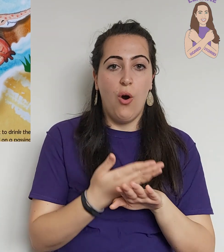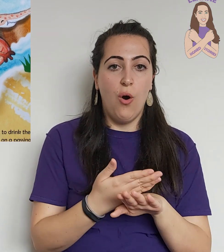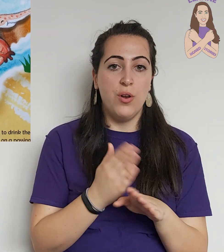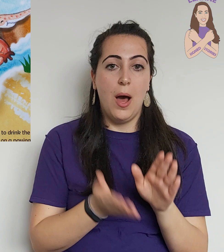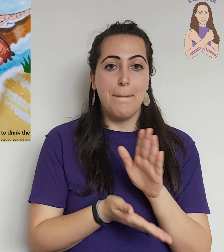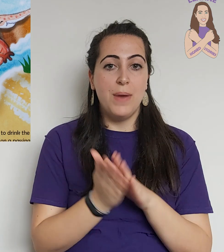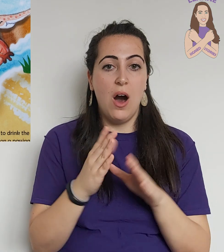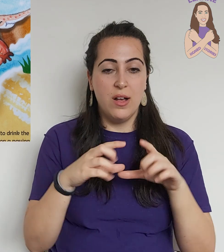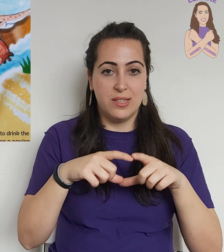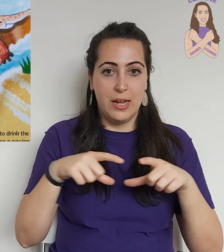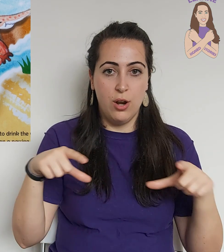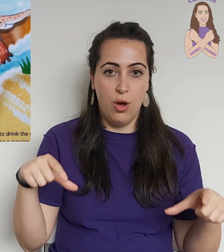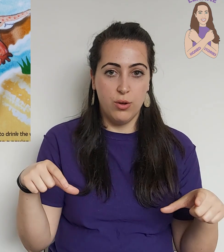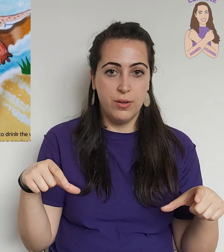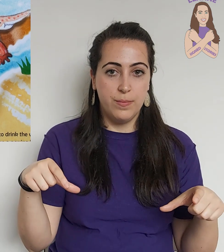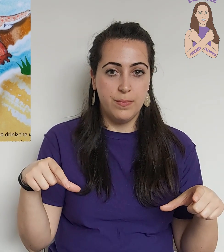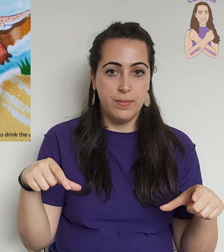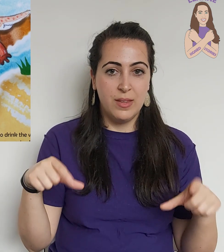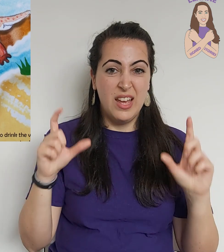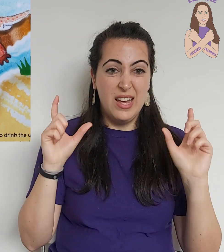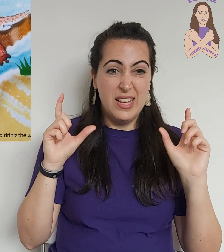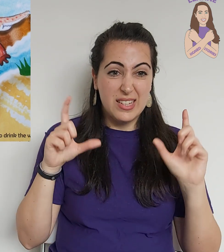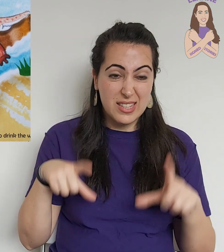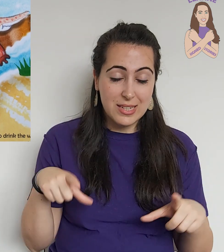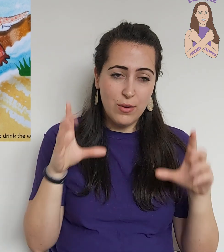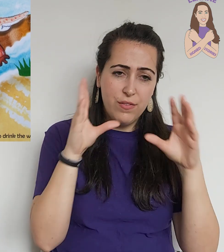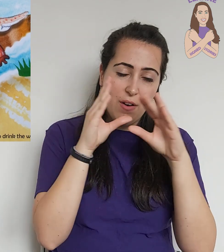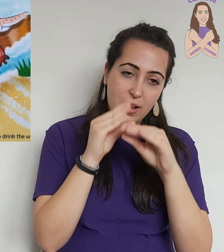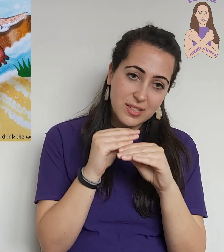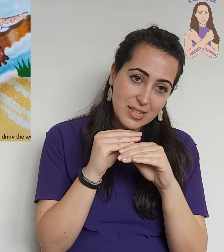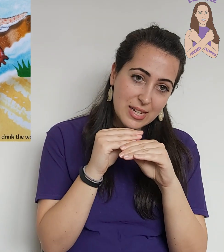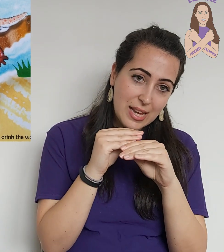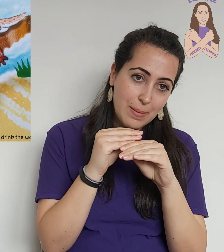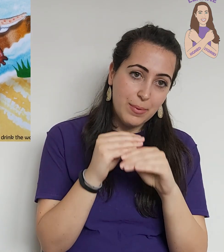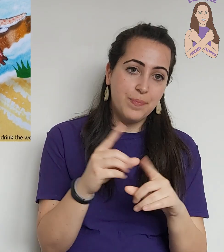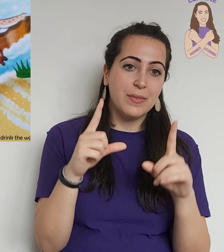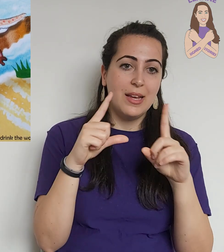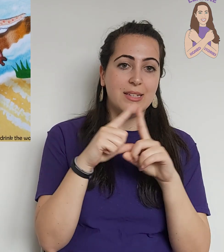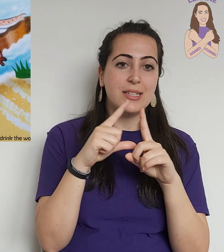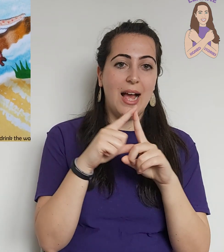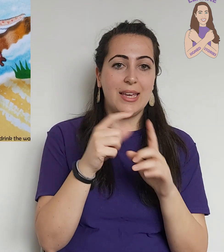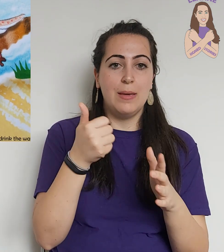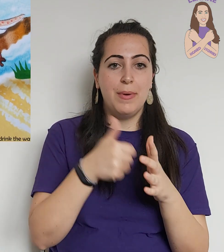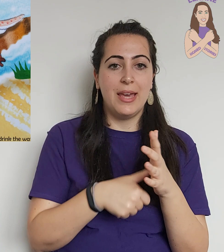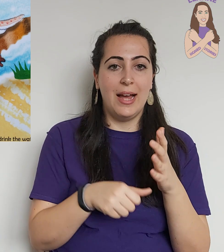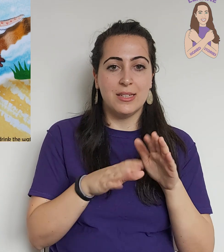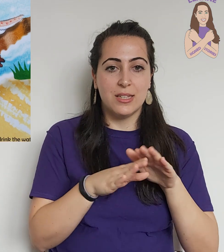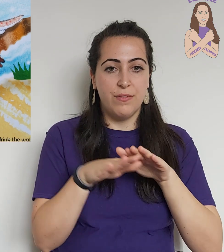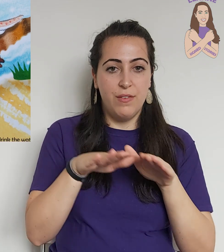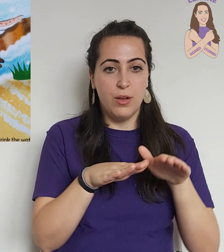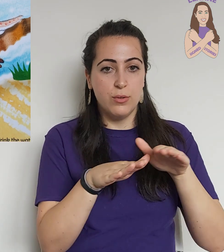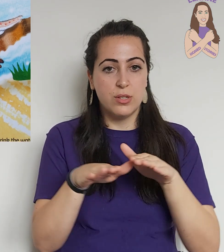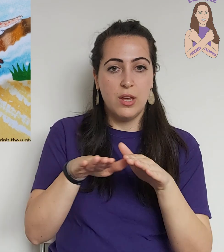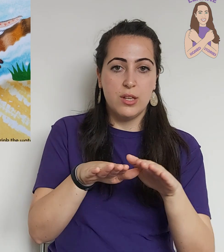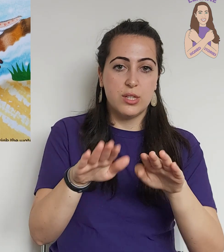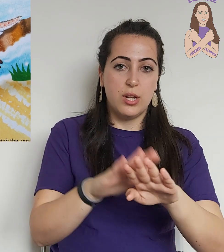a passing log. Still fast asleep, Dachy began to float